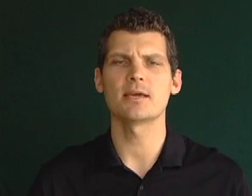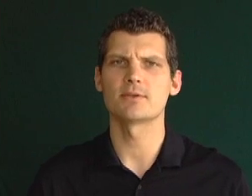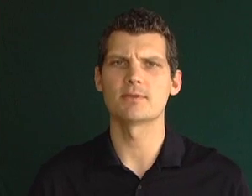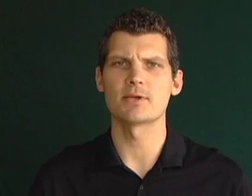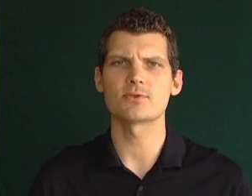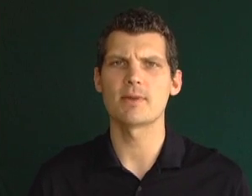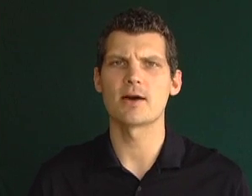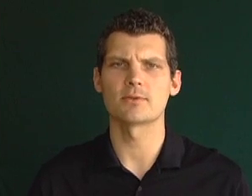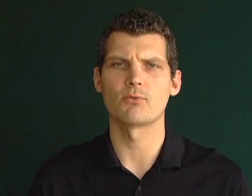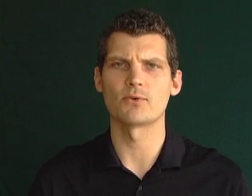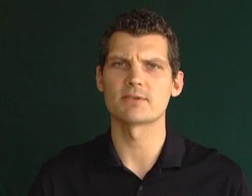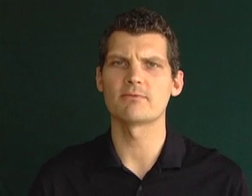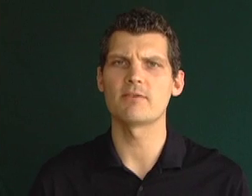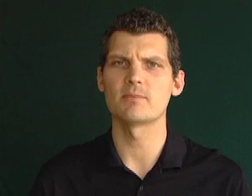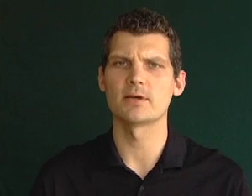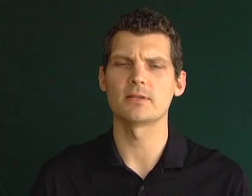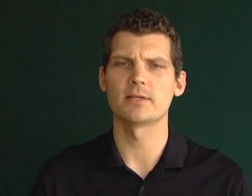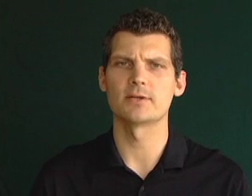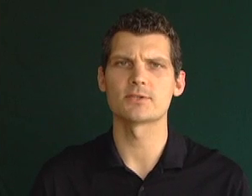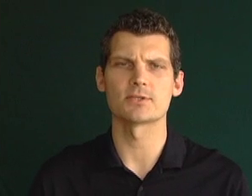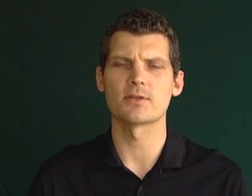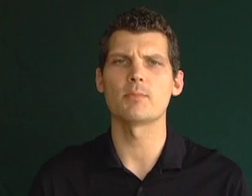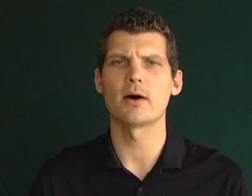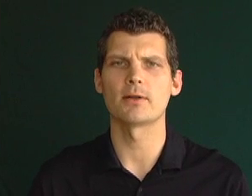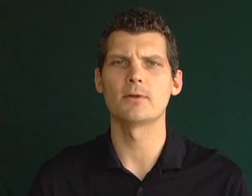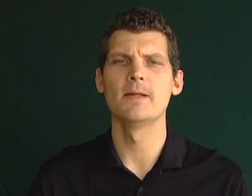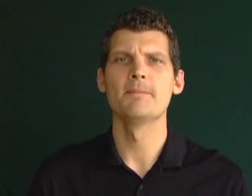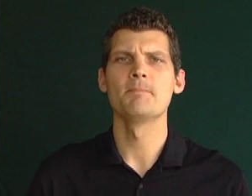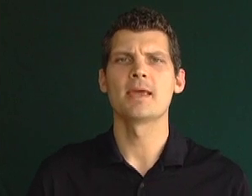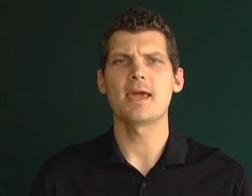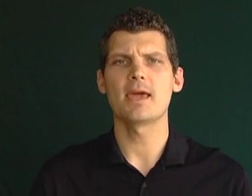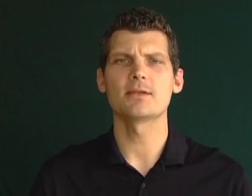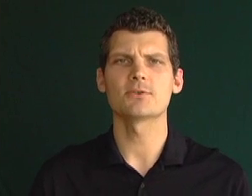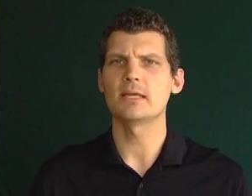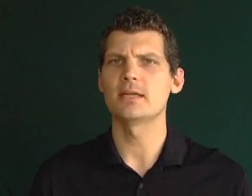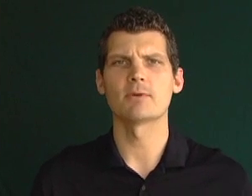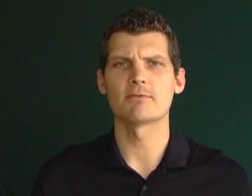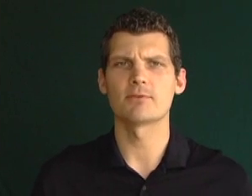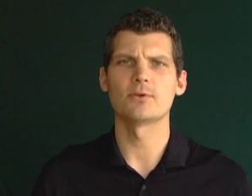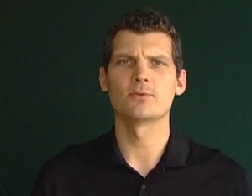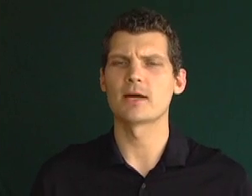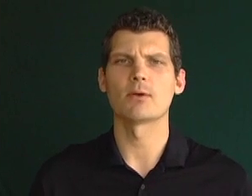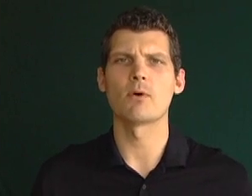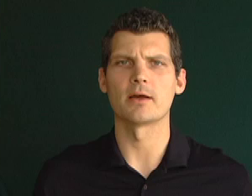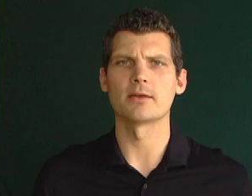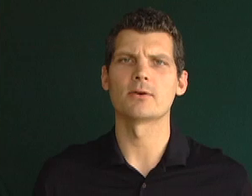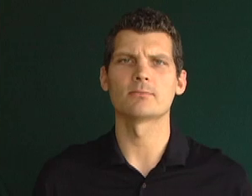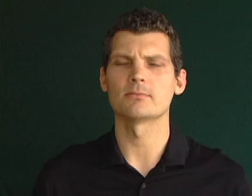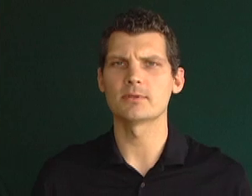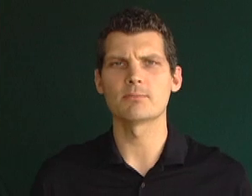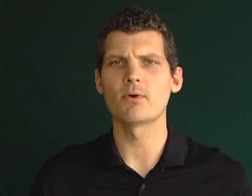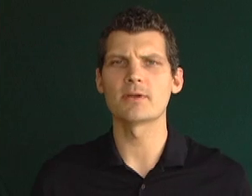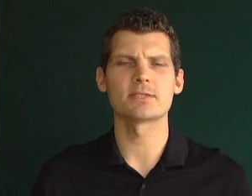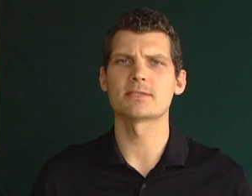to the measured amount, the 0.75 milliliters, it's on the bottle, and you're eating whatever you kind of want. You know, the point is not to